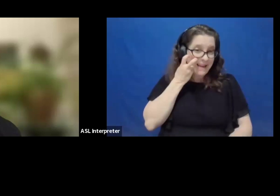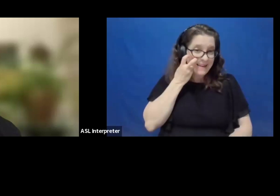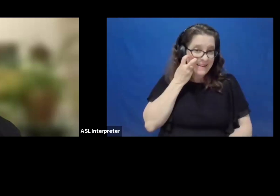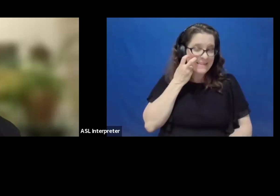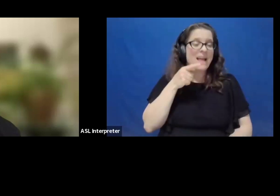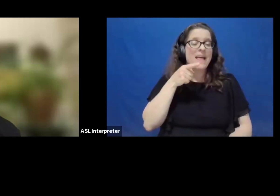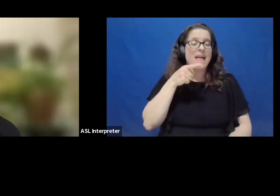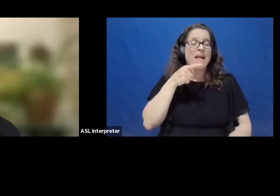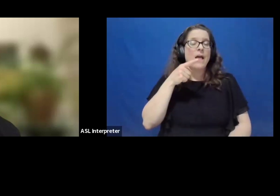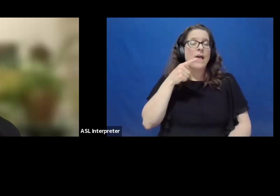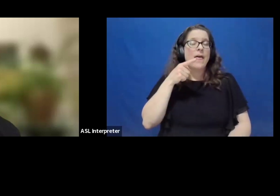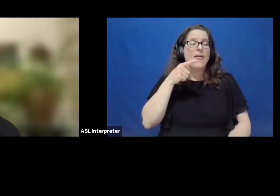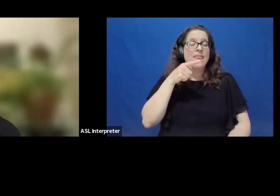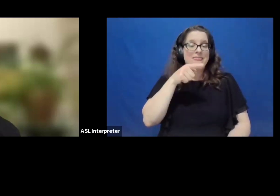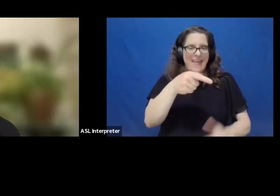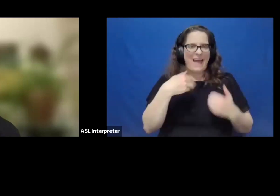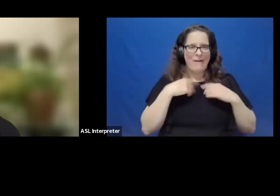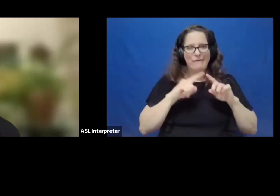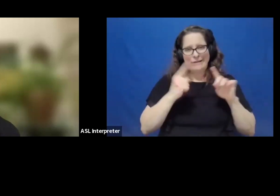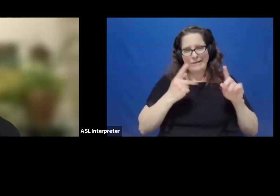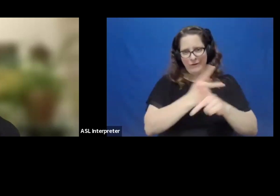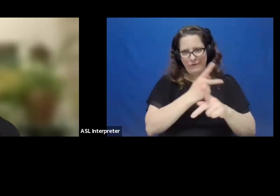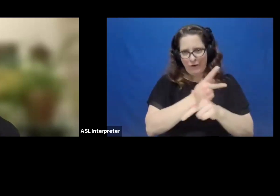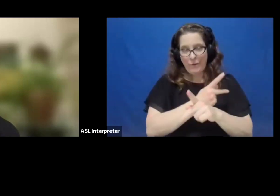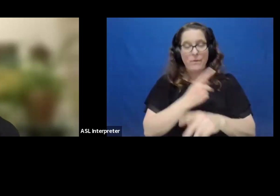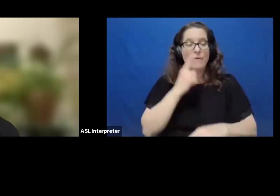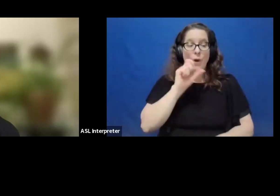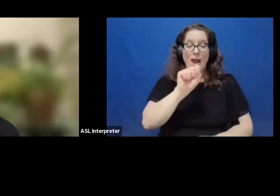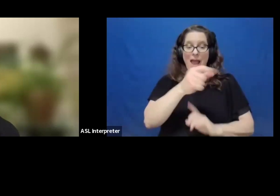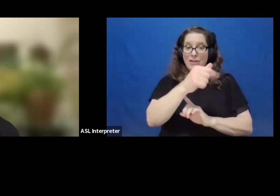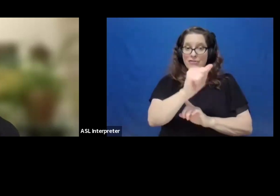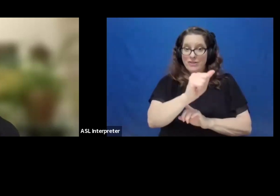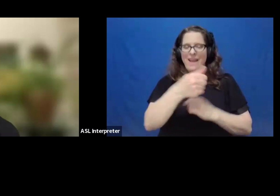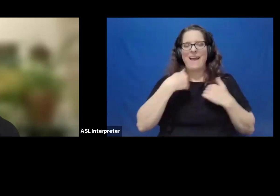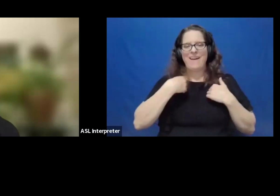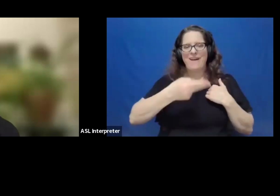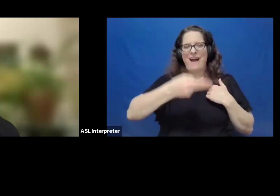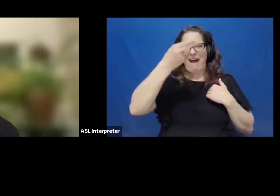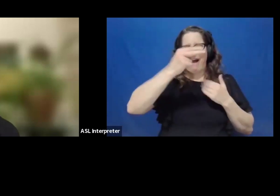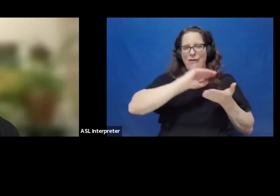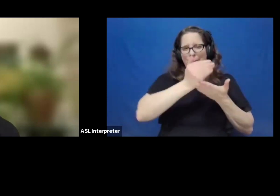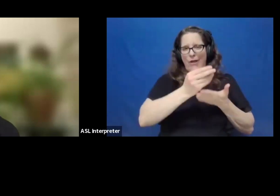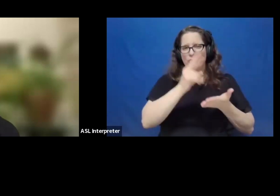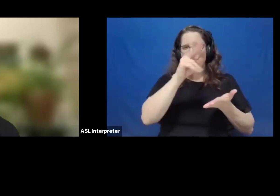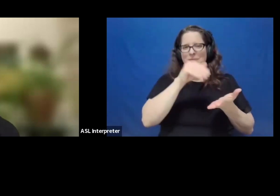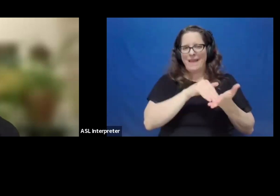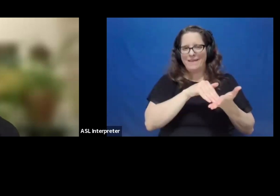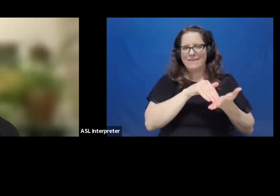to possibly be doing SGA is much higher. It's